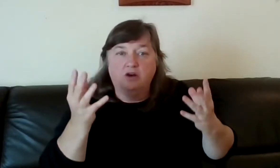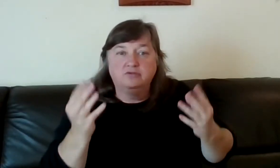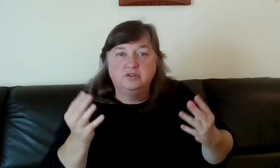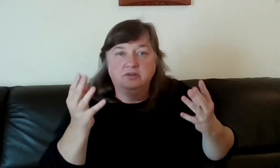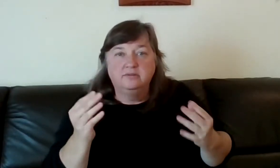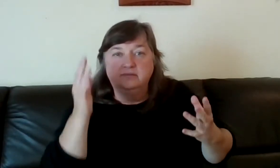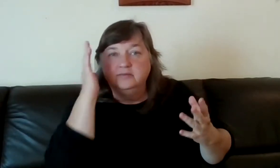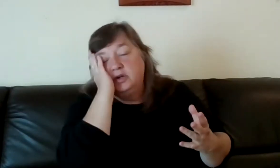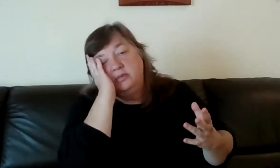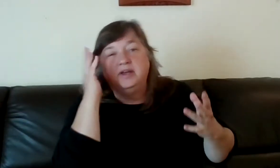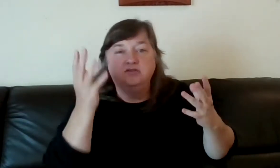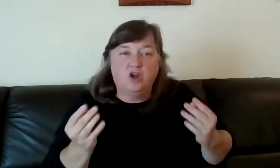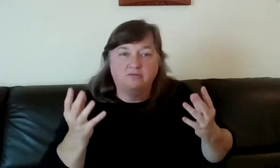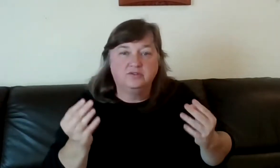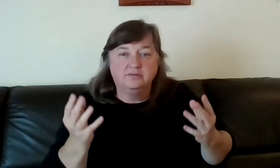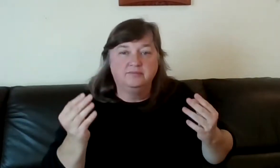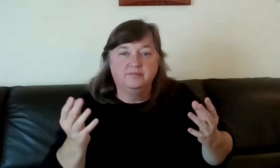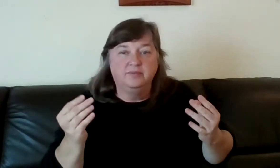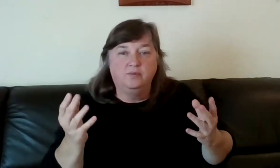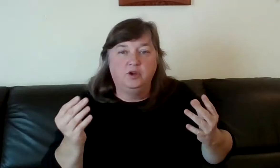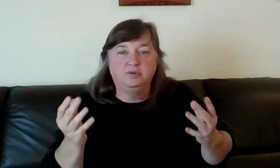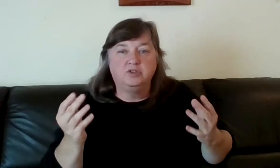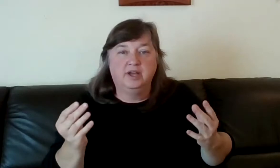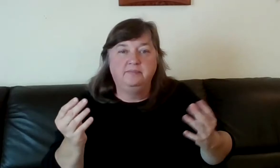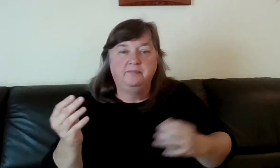soft. Go to bed soft, where you put your head.